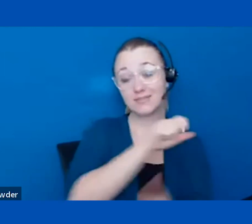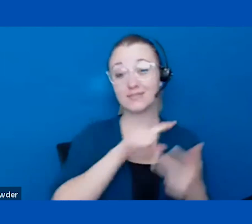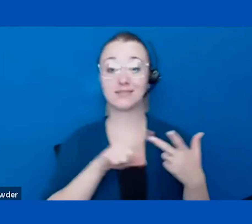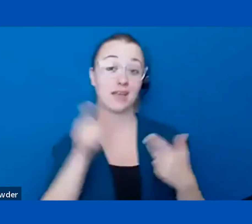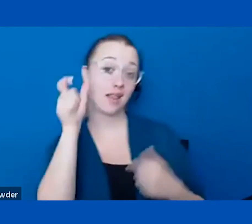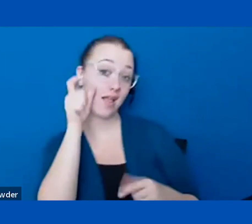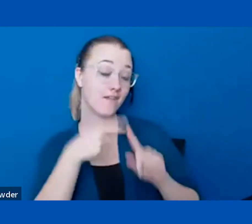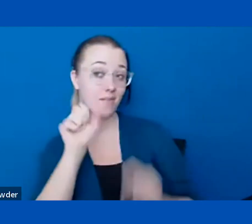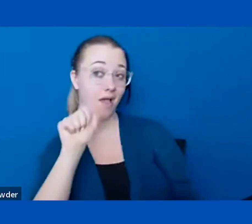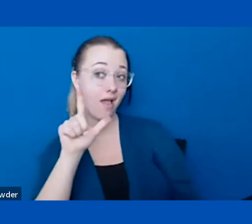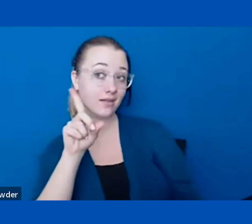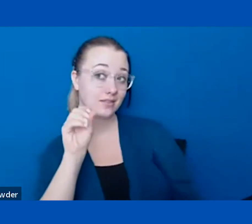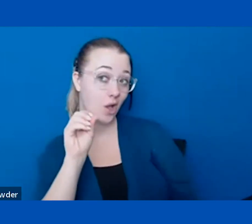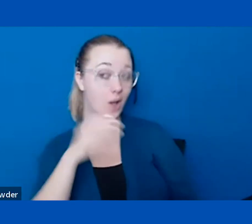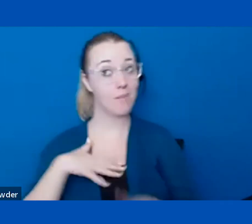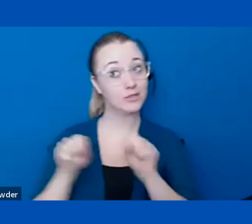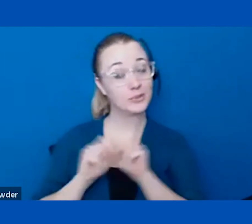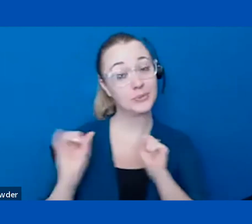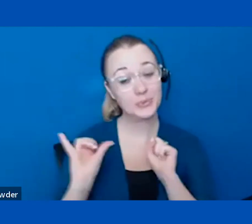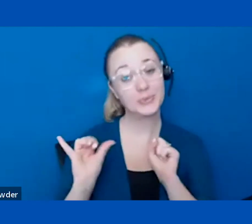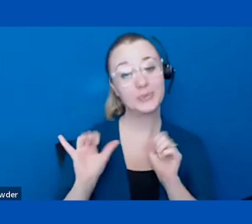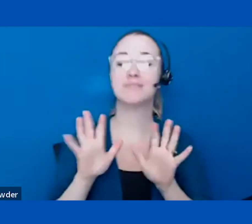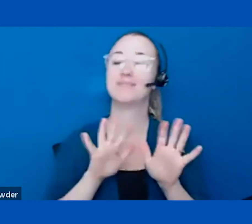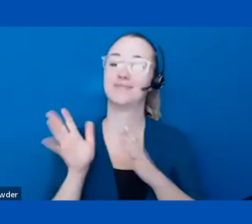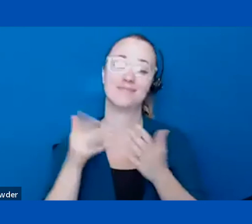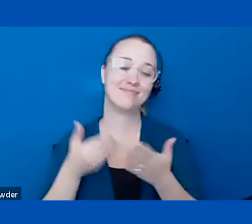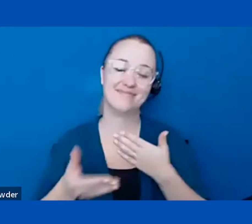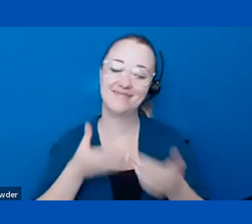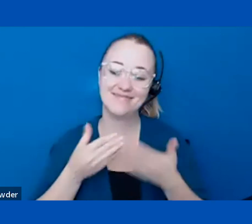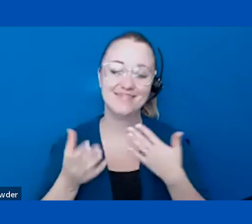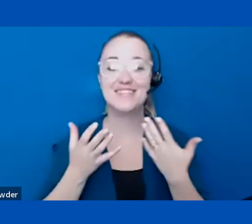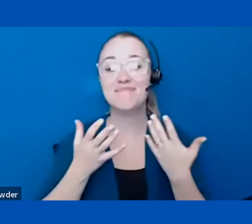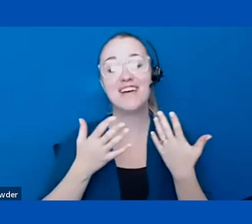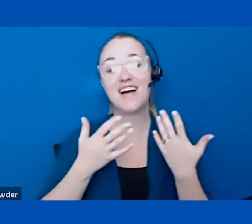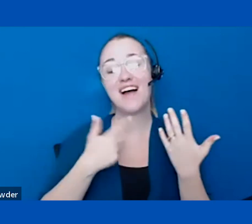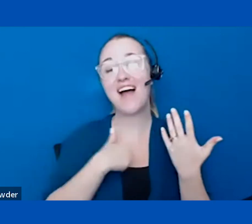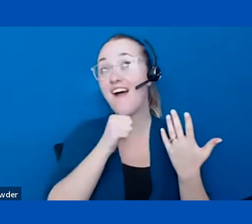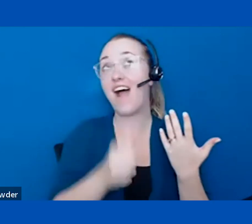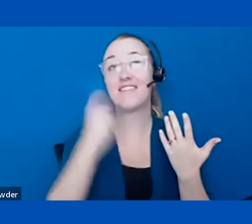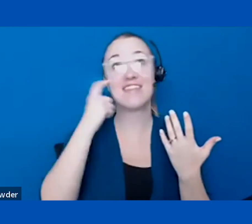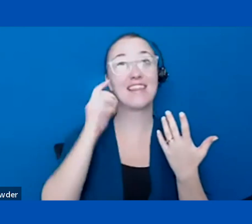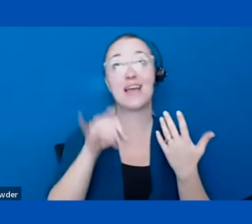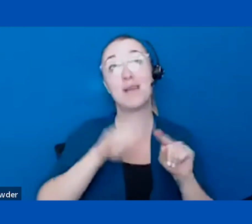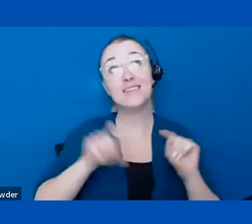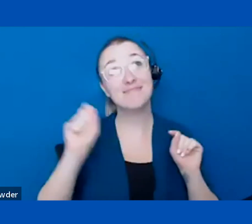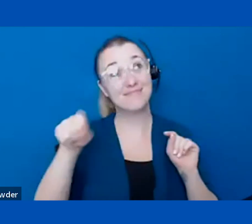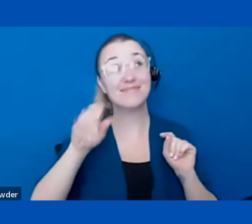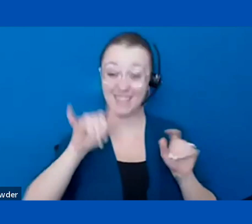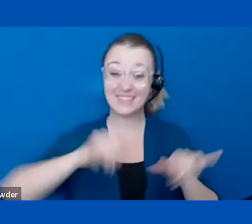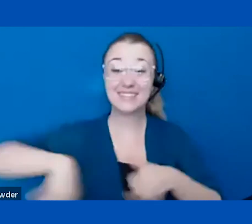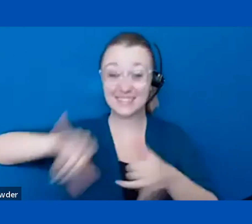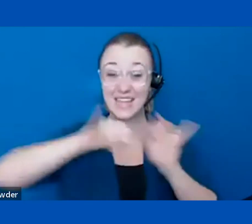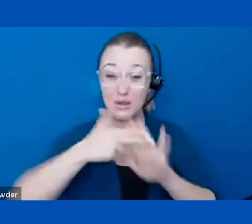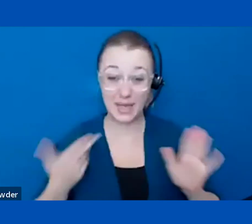Um, but that's besides the point. And I wasn't even thinking about that, but that's a stereotype as well too. Like, oh, like